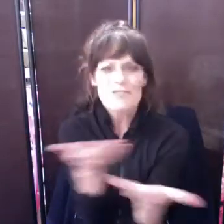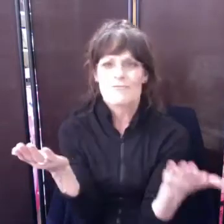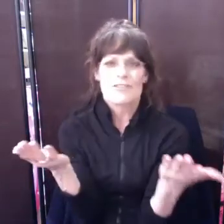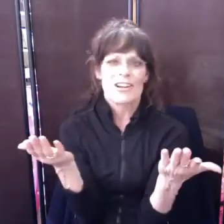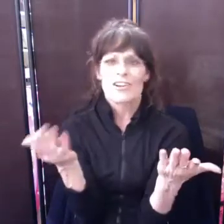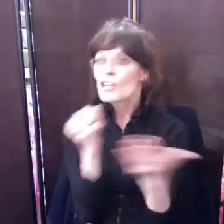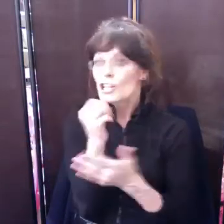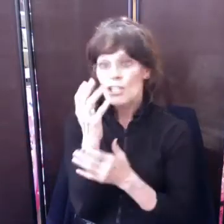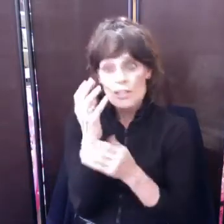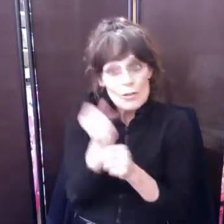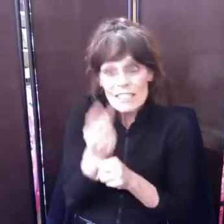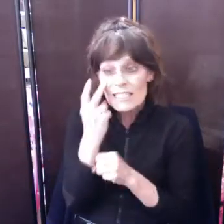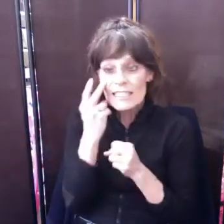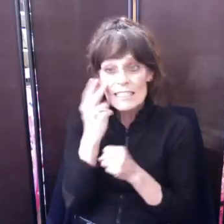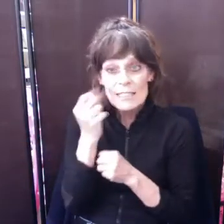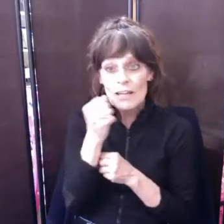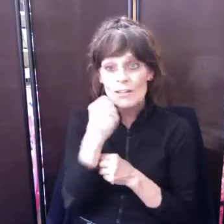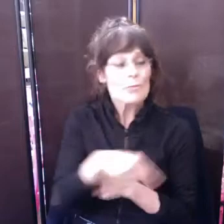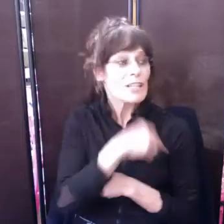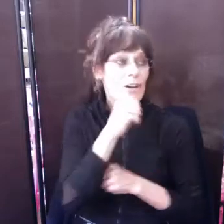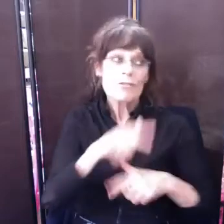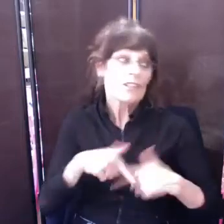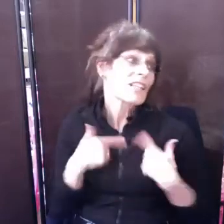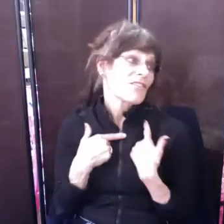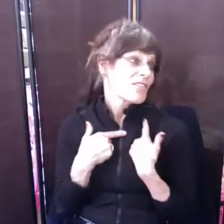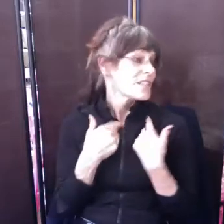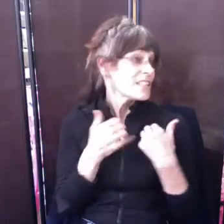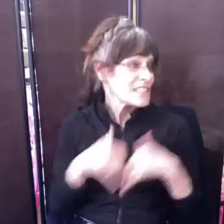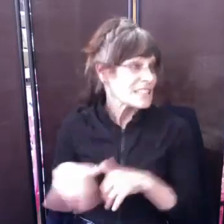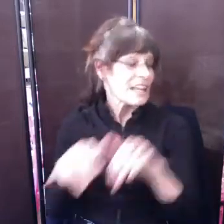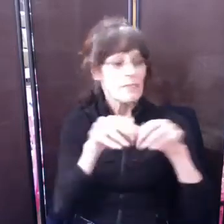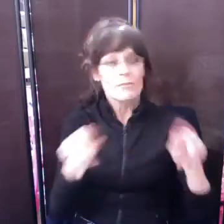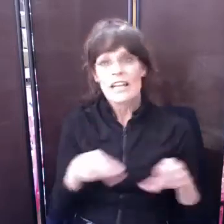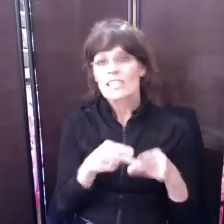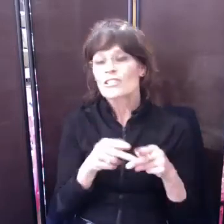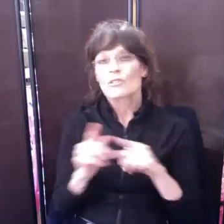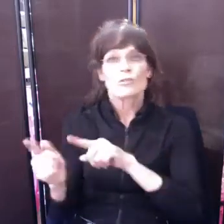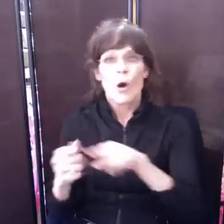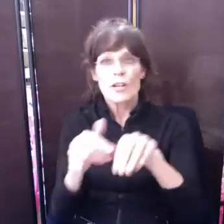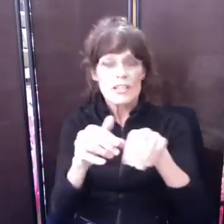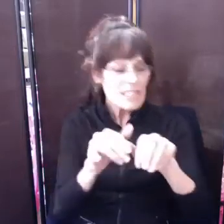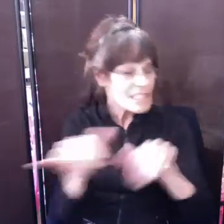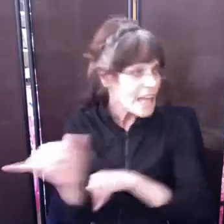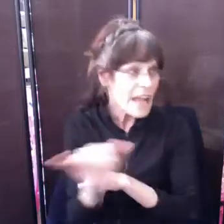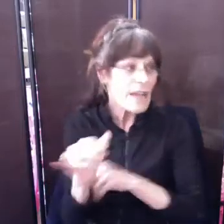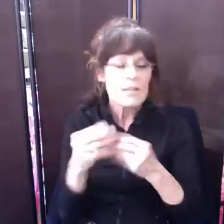see regularly because we don't live in the same place or go to the same meetings. But, you know, every single Zoom meeting that I've gone to, I've literally